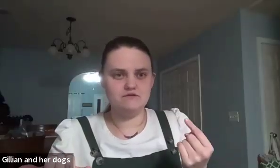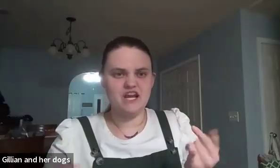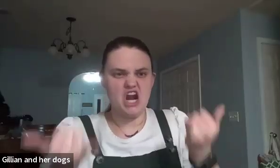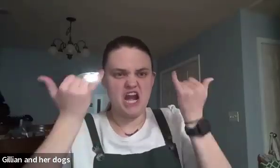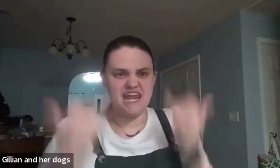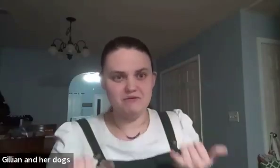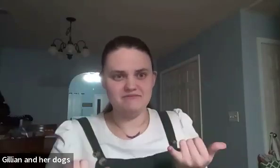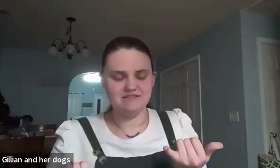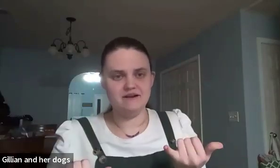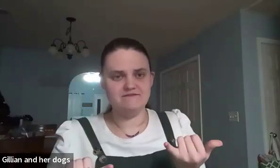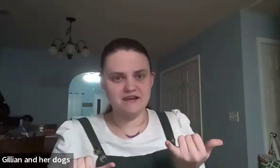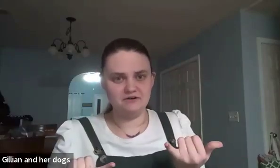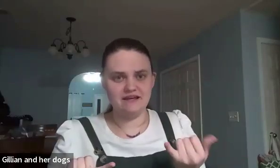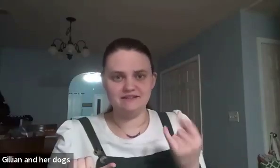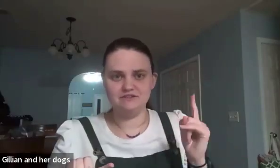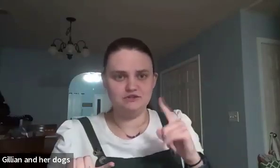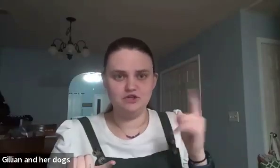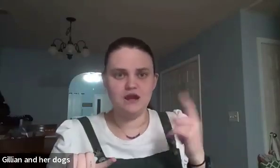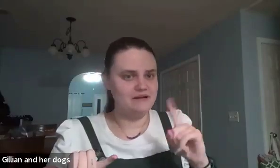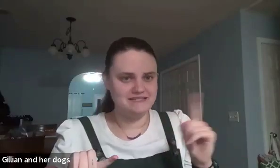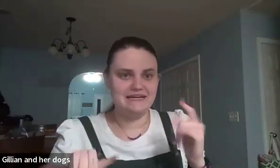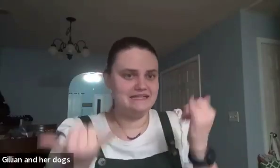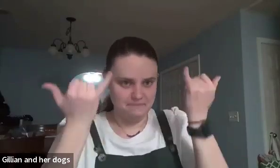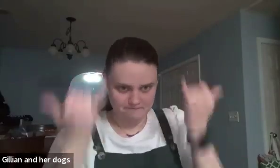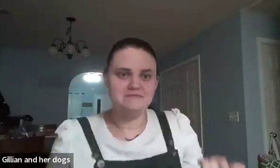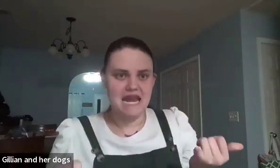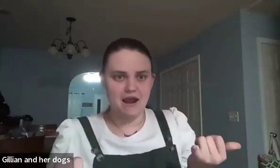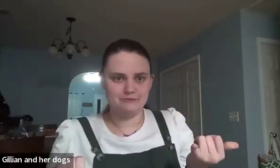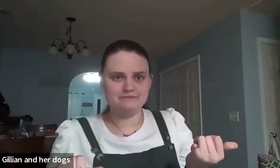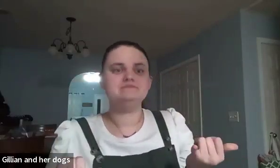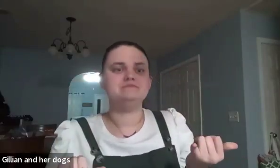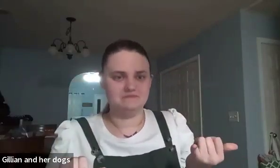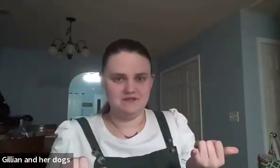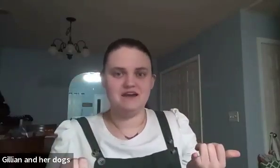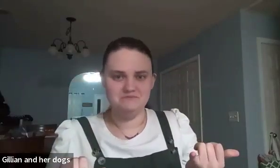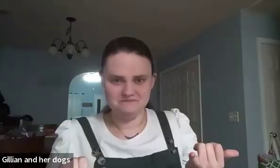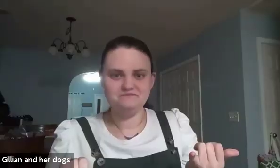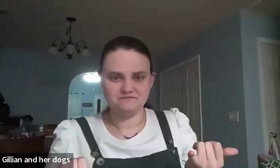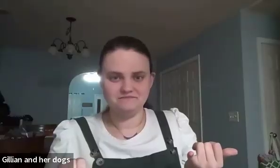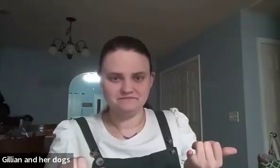over here now. It's very final, like you're not wasting any time. Now. Okay.